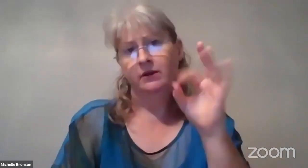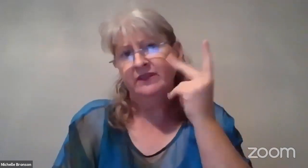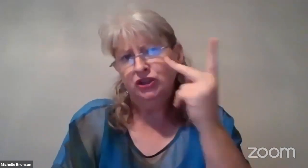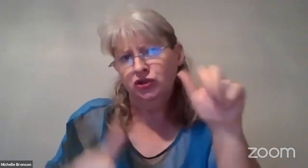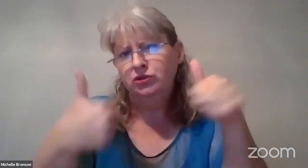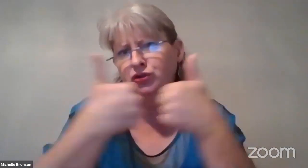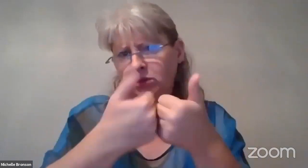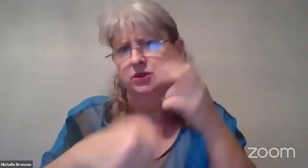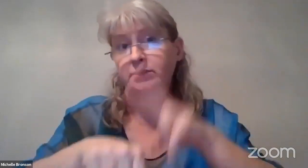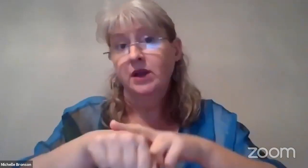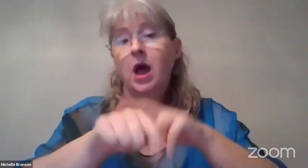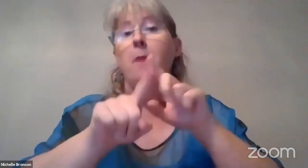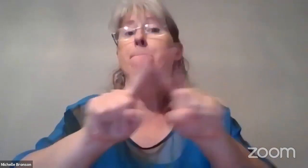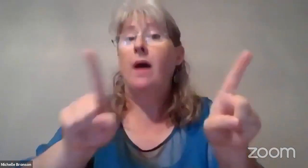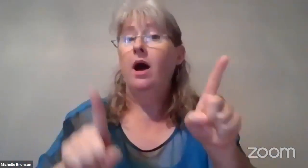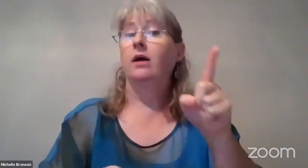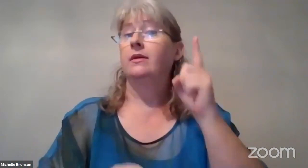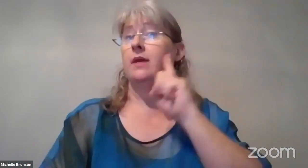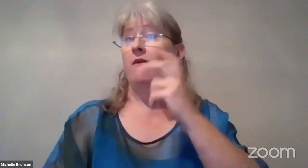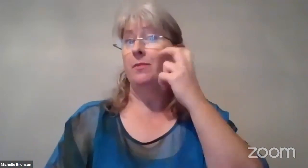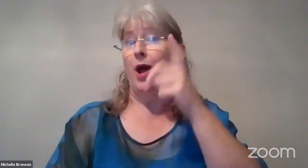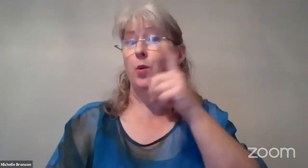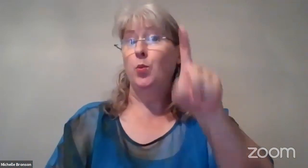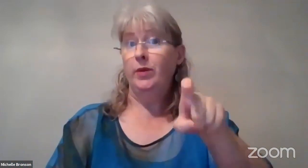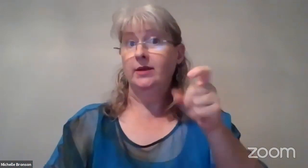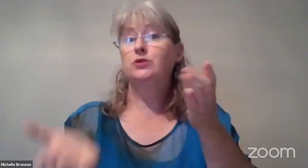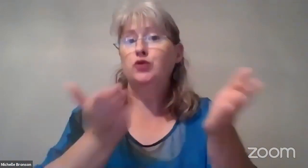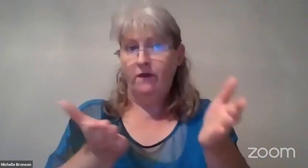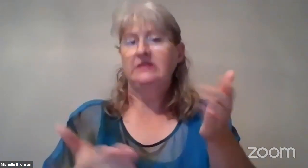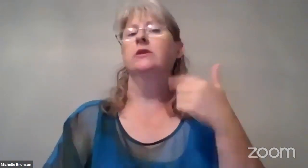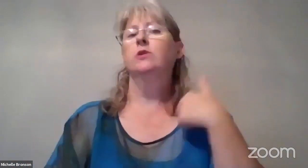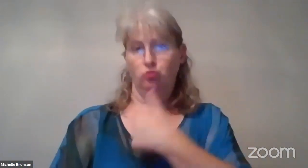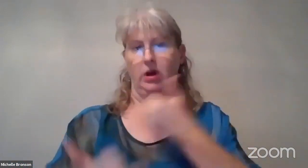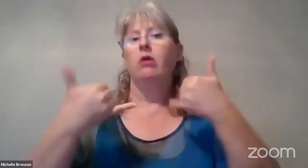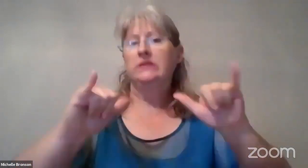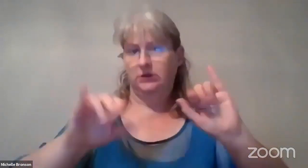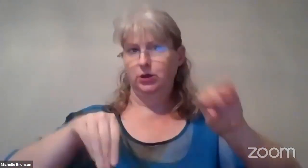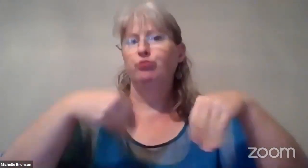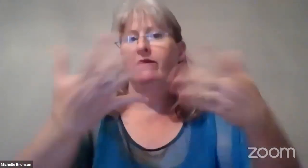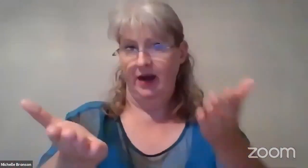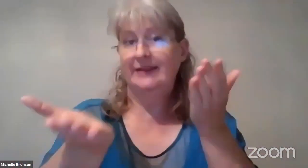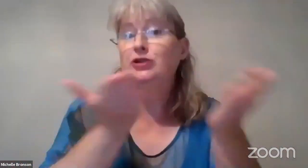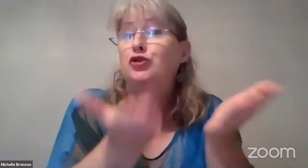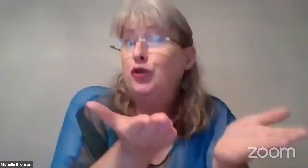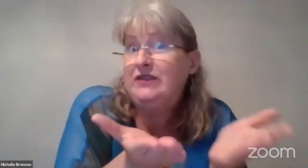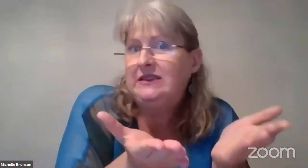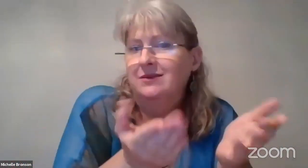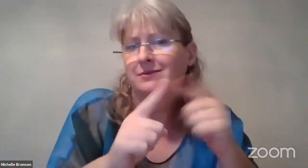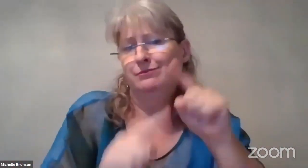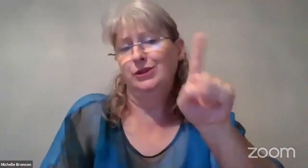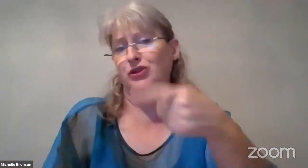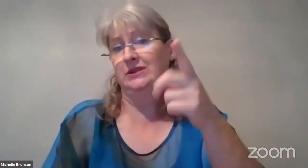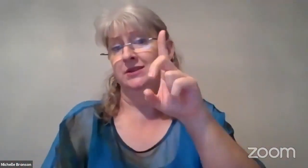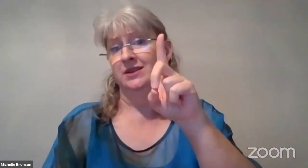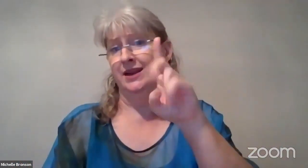the deaf-blind leader. Because of the visual challenges, they did not want to set up Zoom services. It's